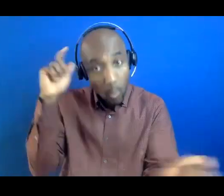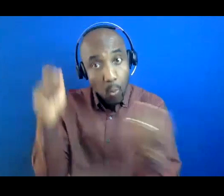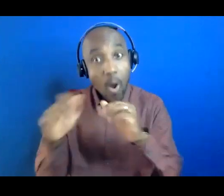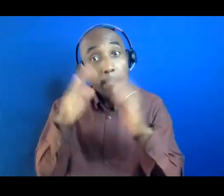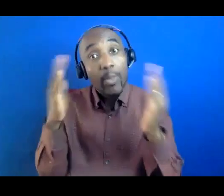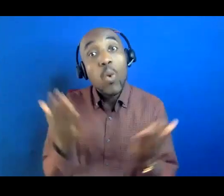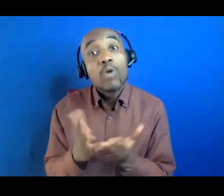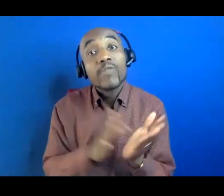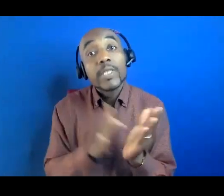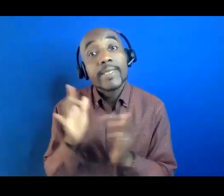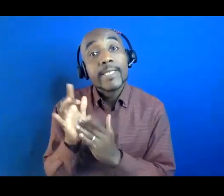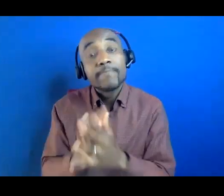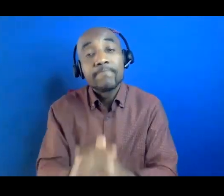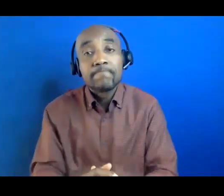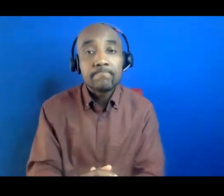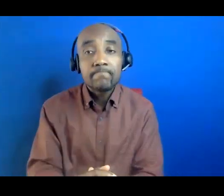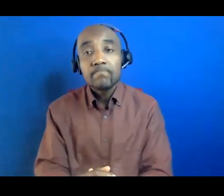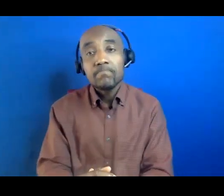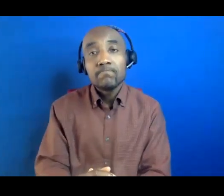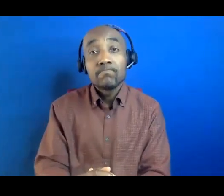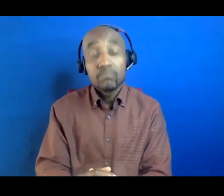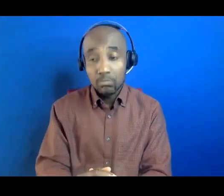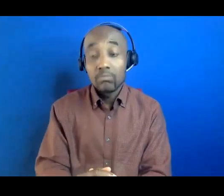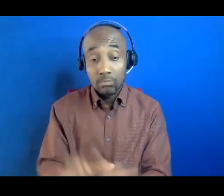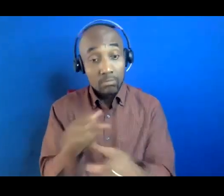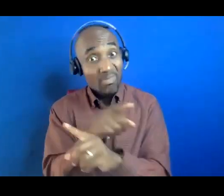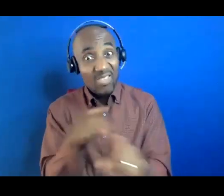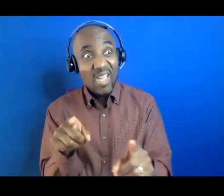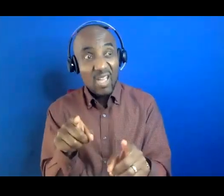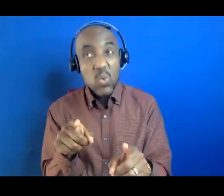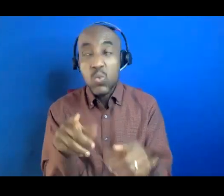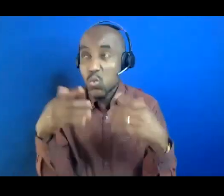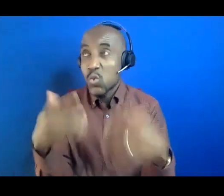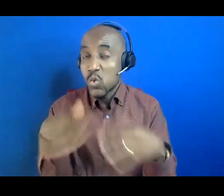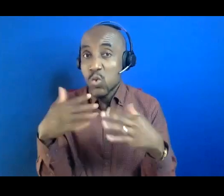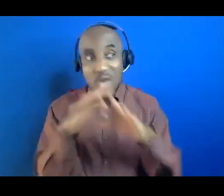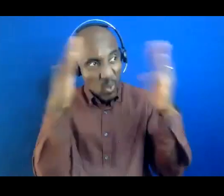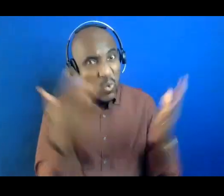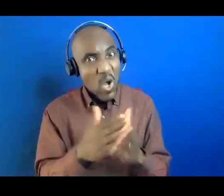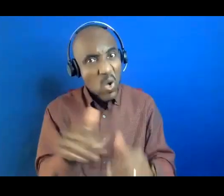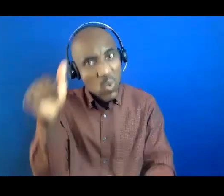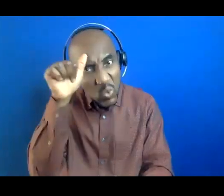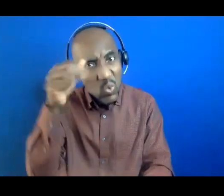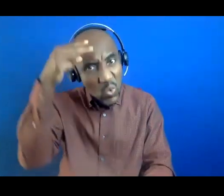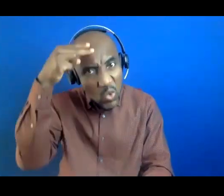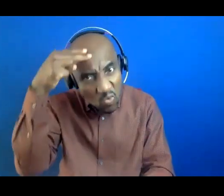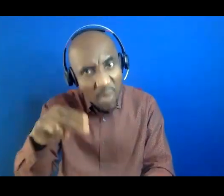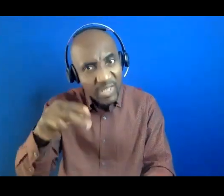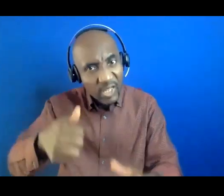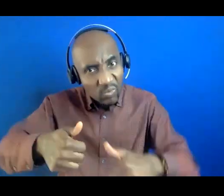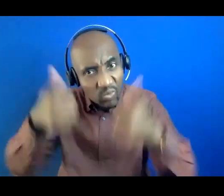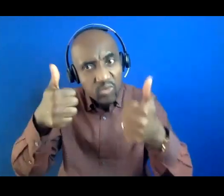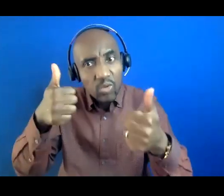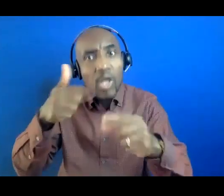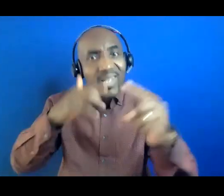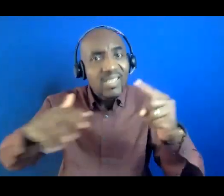for Jesus. They became a force to be reckoned with in the known world. They went on to transform